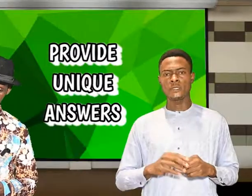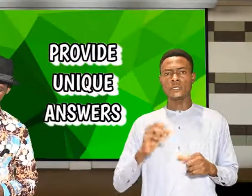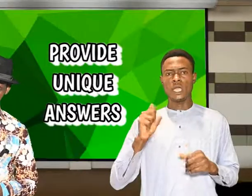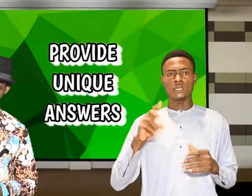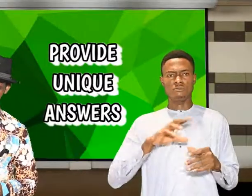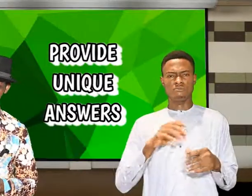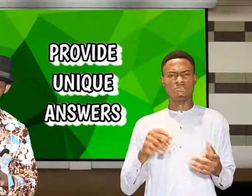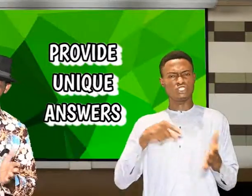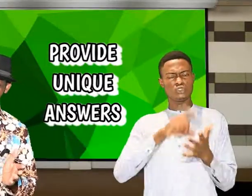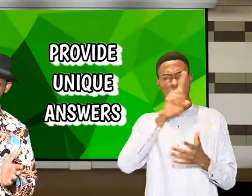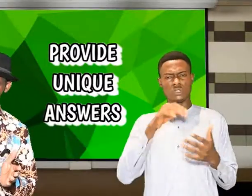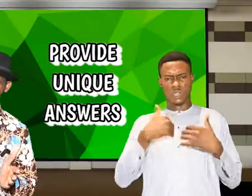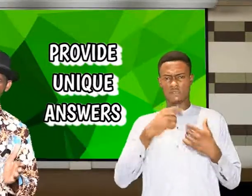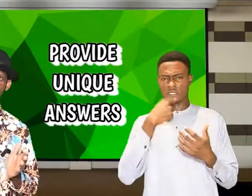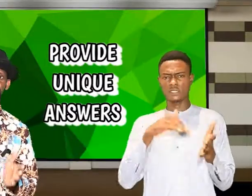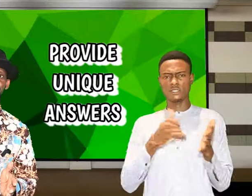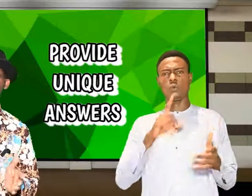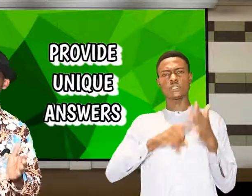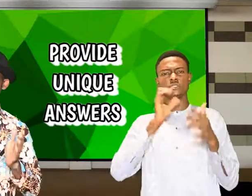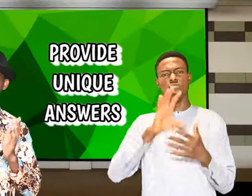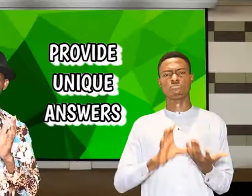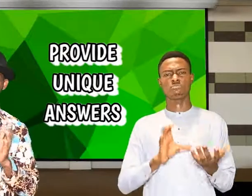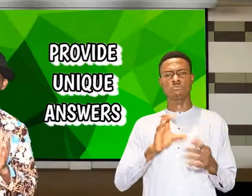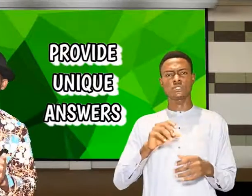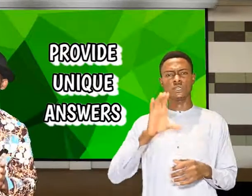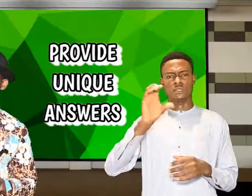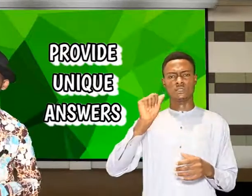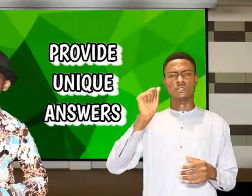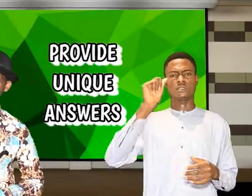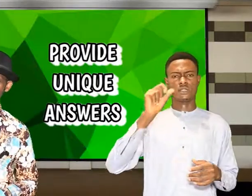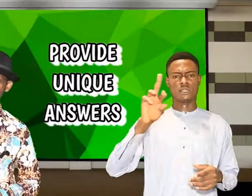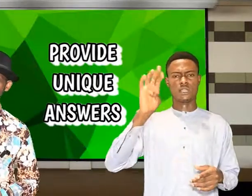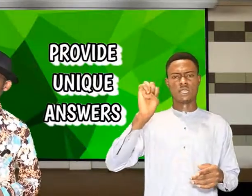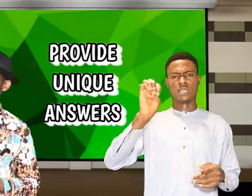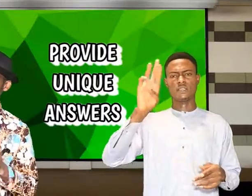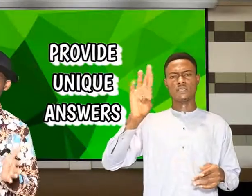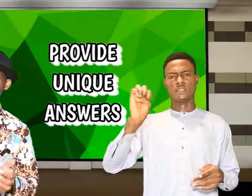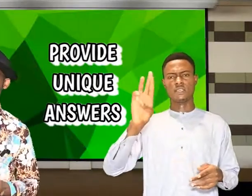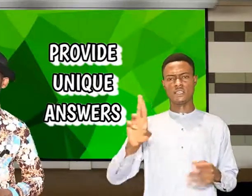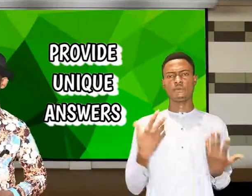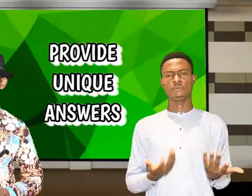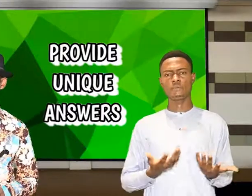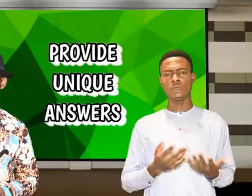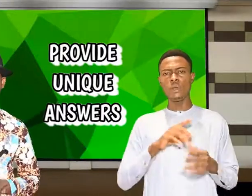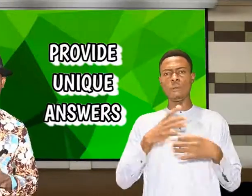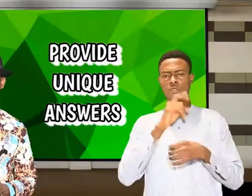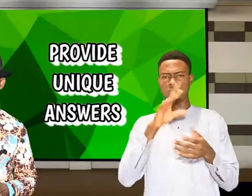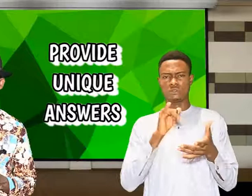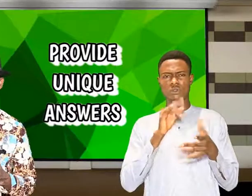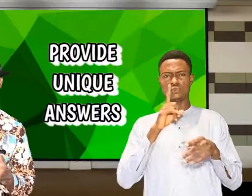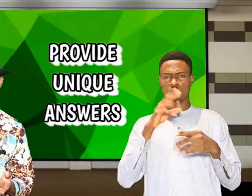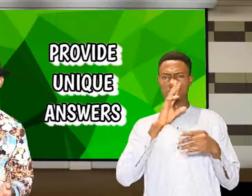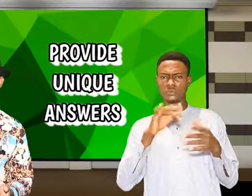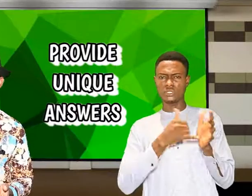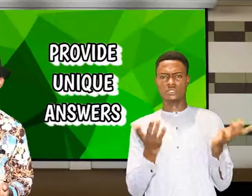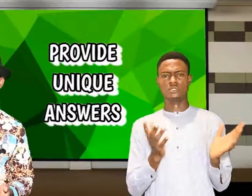So that this question that you say, what's your career objective? You should have a clear idea of what you want to do with your work. Make a plan on how you respond to those questions